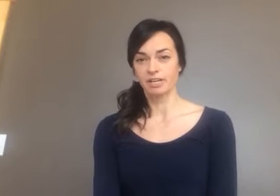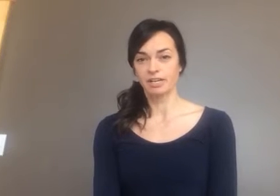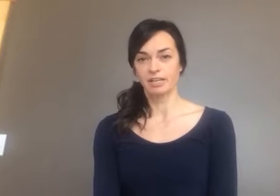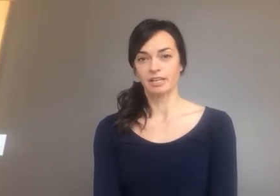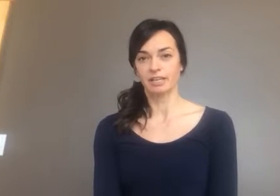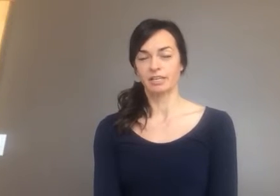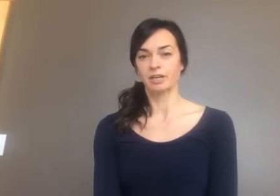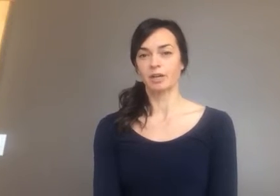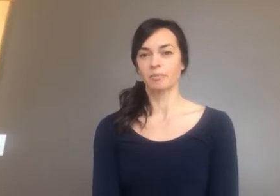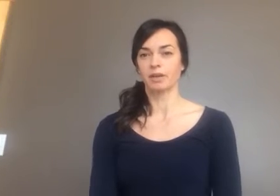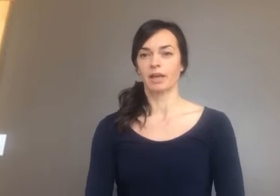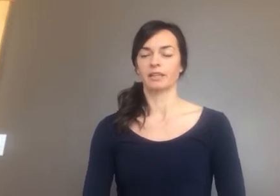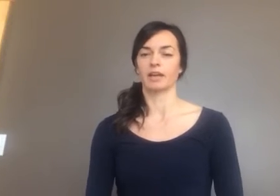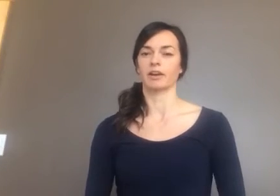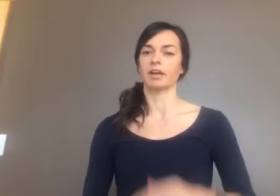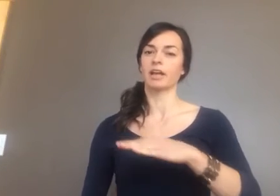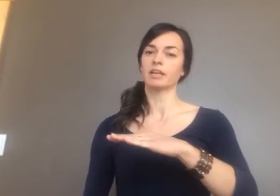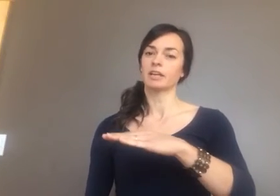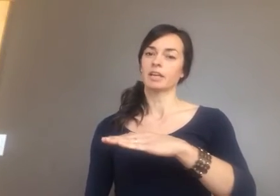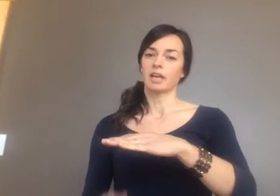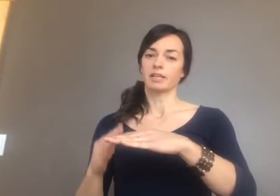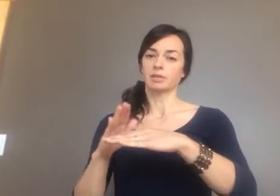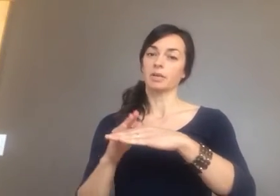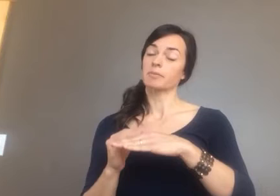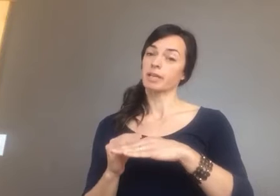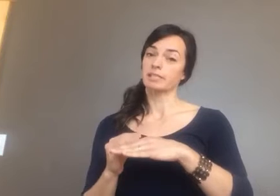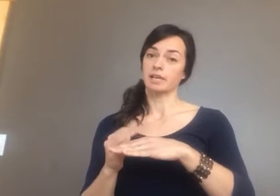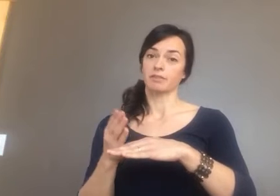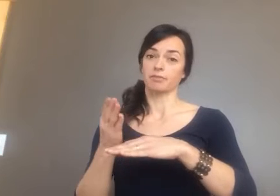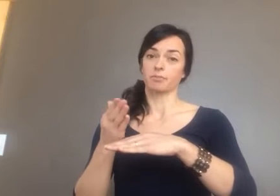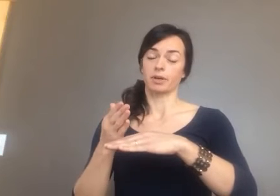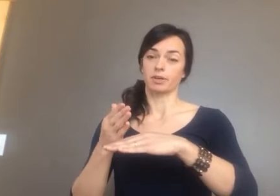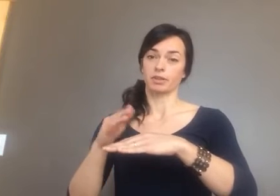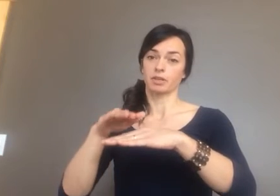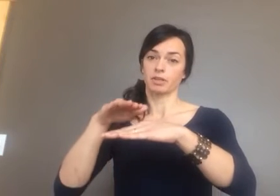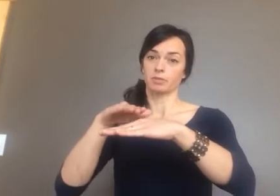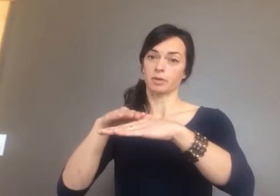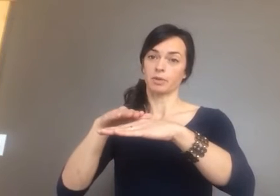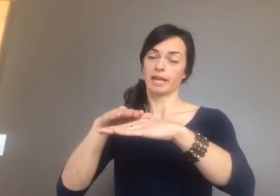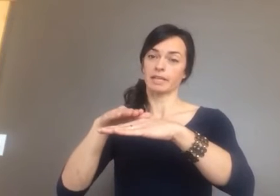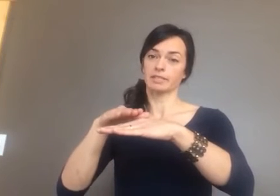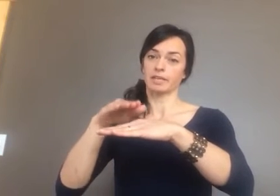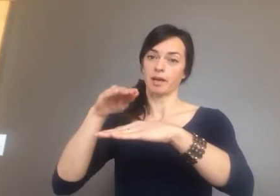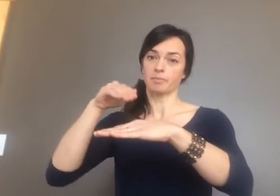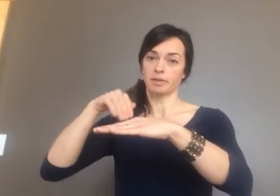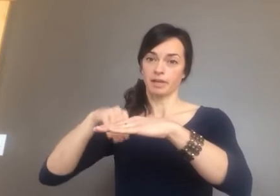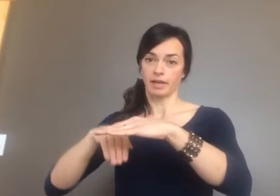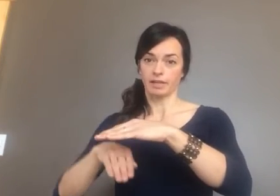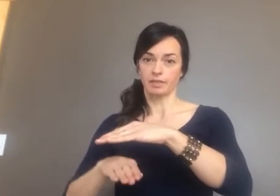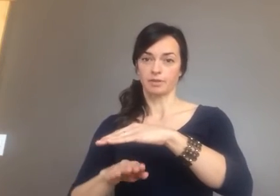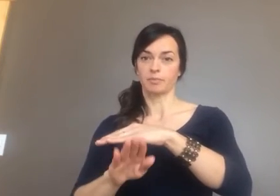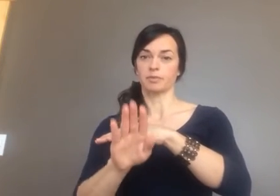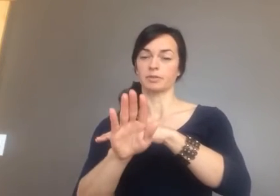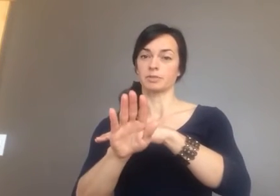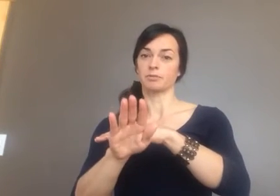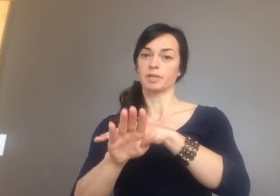discovery in Europe and that area. And so we're going to make the sign for birth. You put your one hand on top and then you come through. It's a